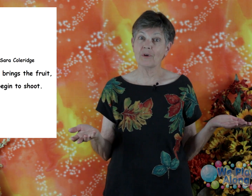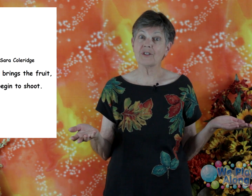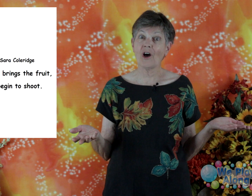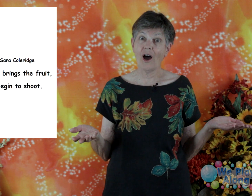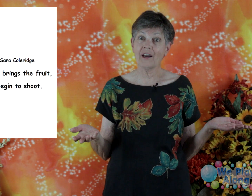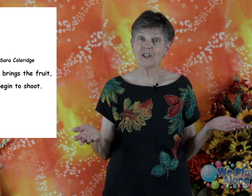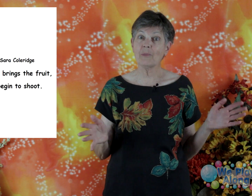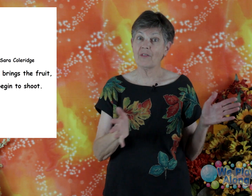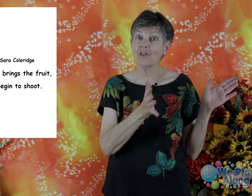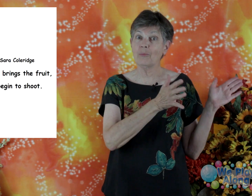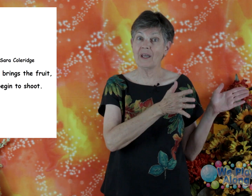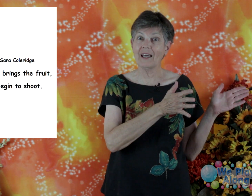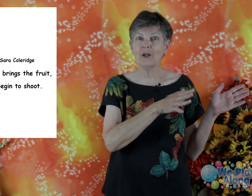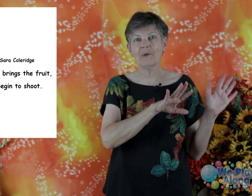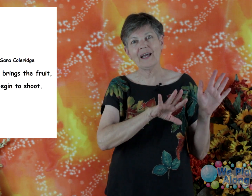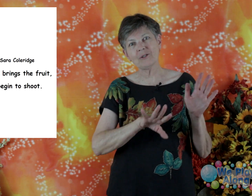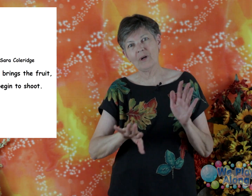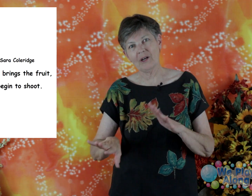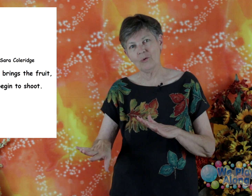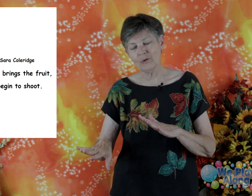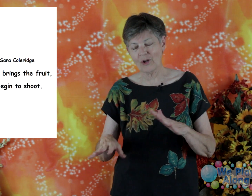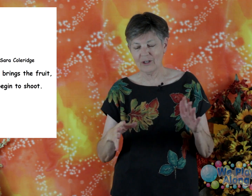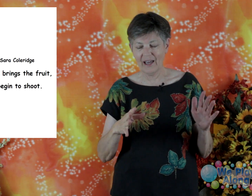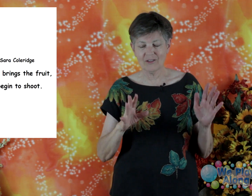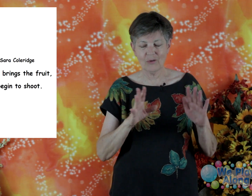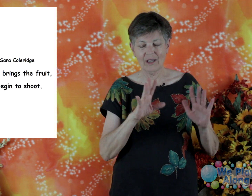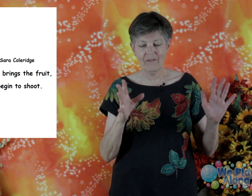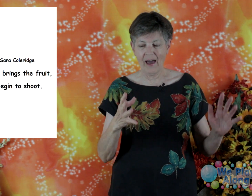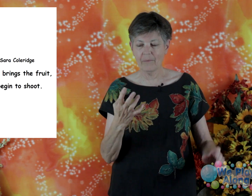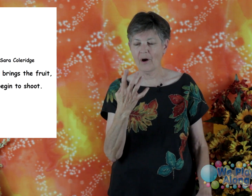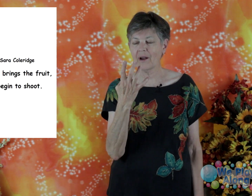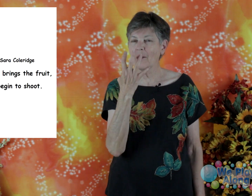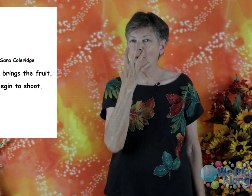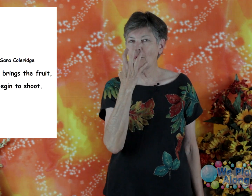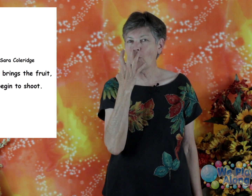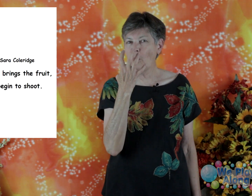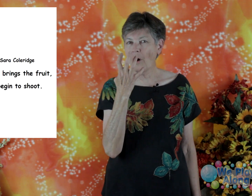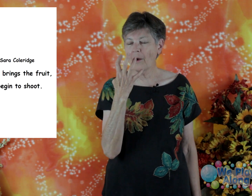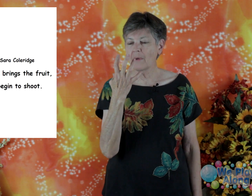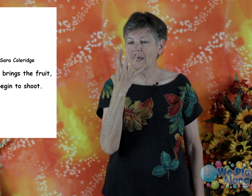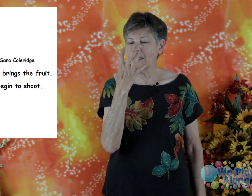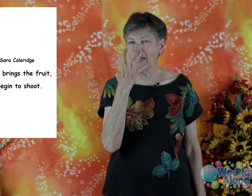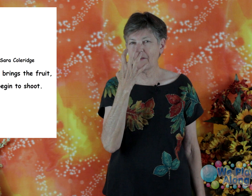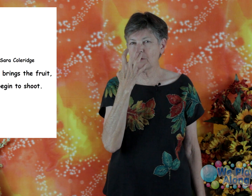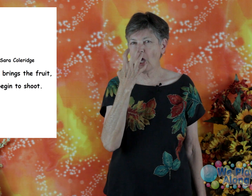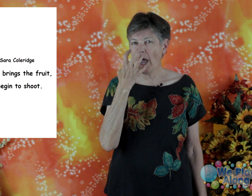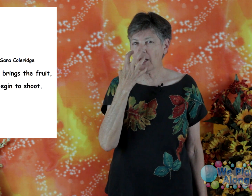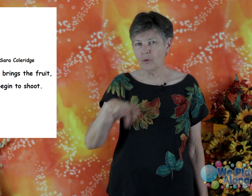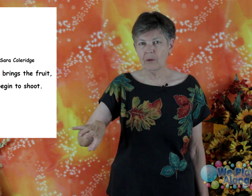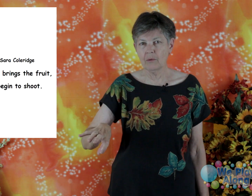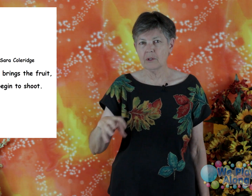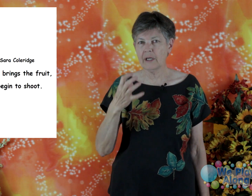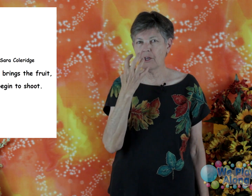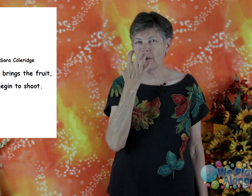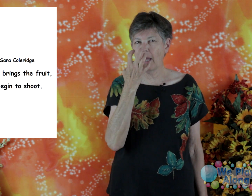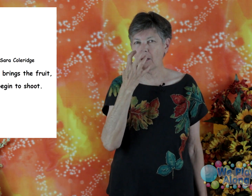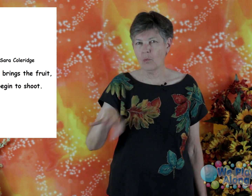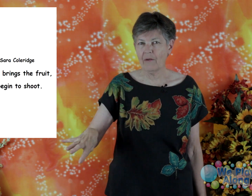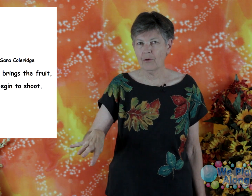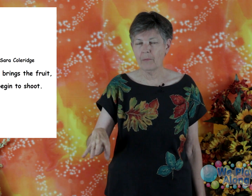is the hottest month at the beginning, but that's when it cools all down. So I love that part. But warm, like if it was hot, you would take your hand away from your mouth